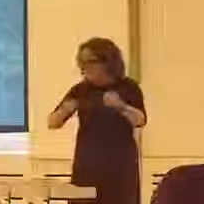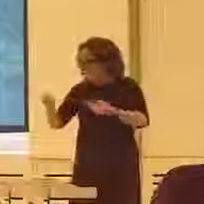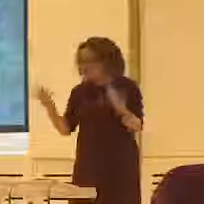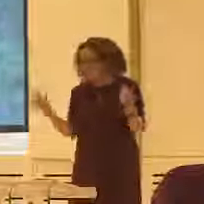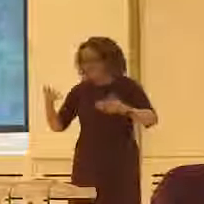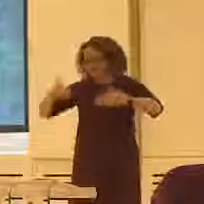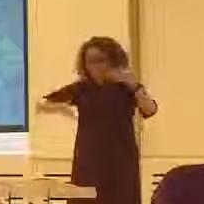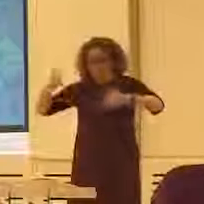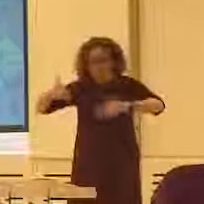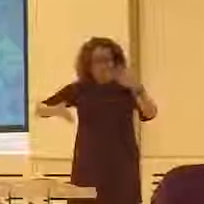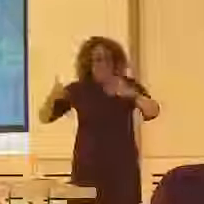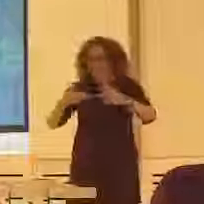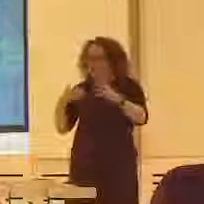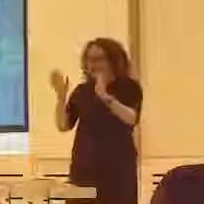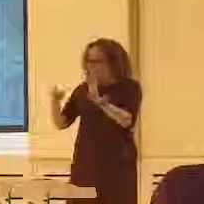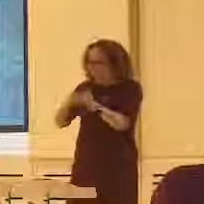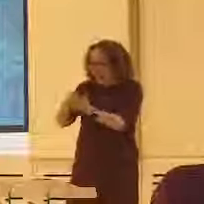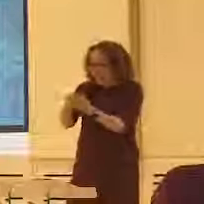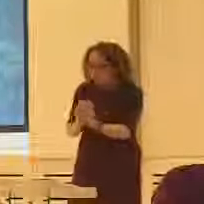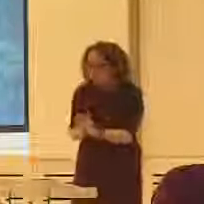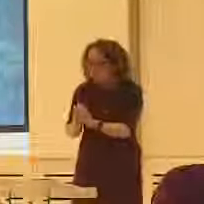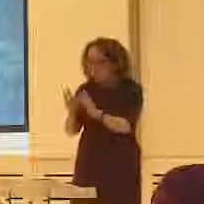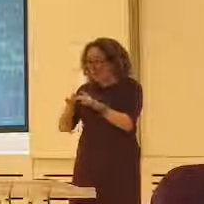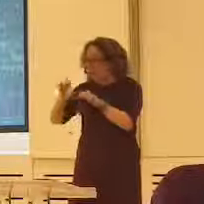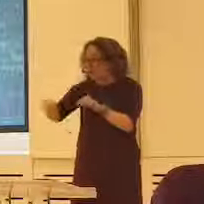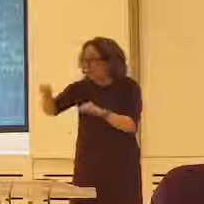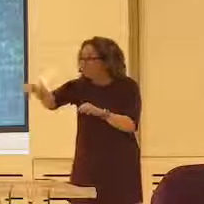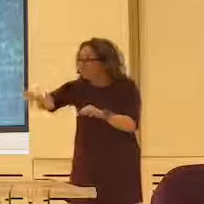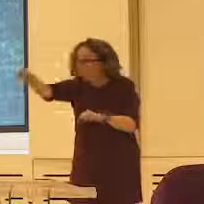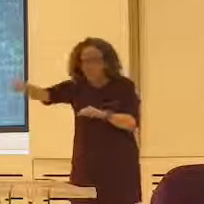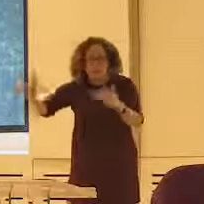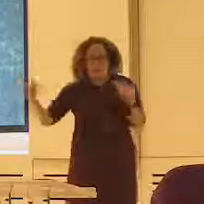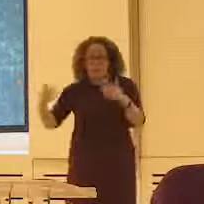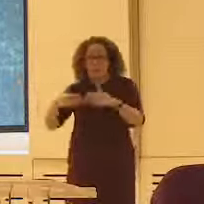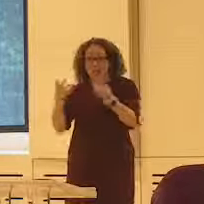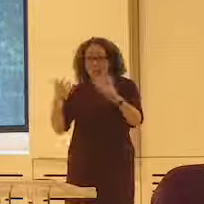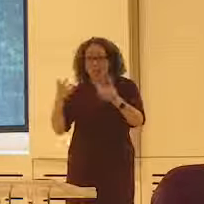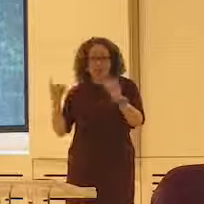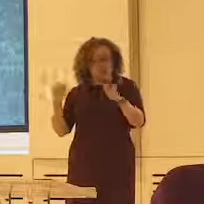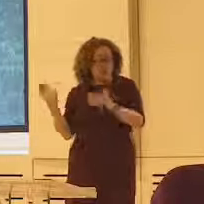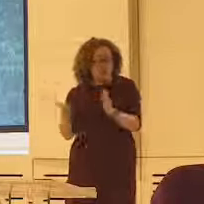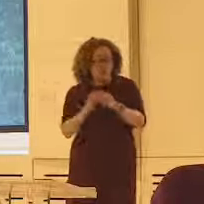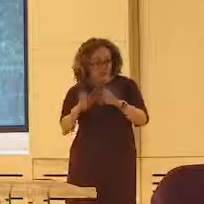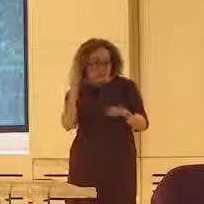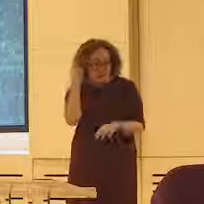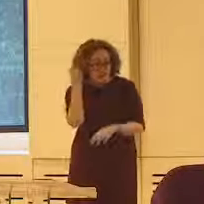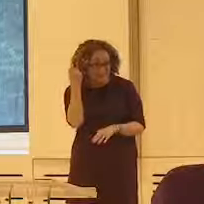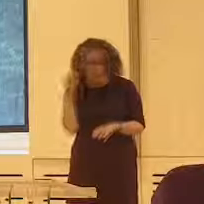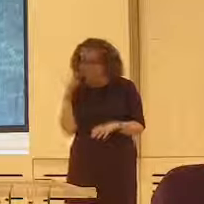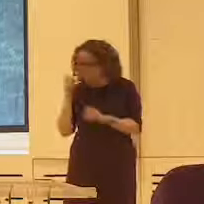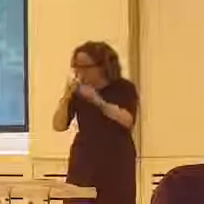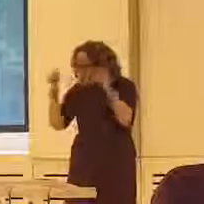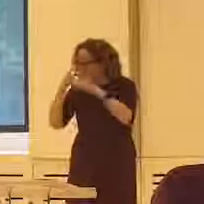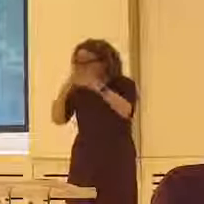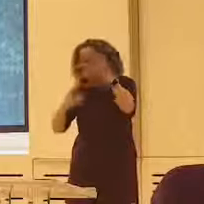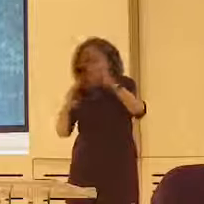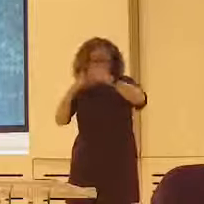access services. They can't communicate, whether it's through SMS or any other way.